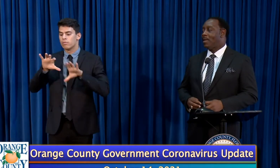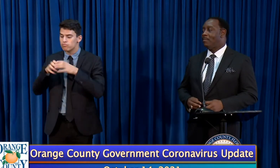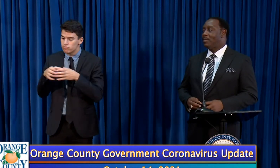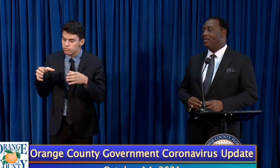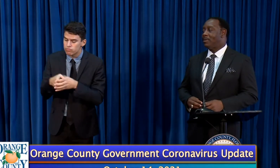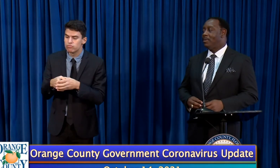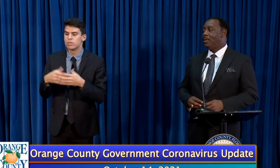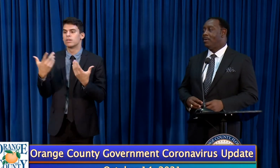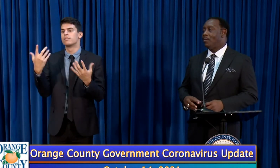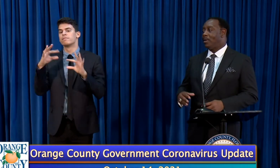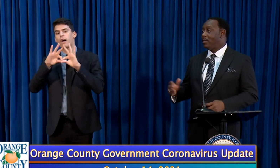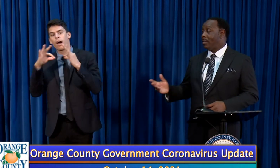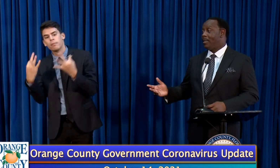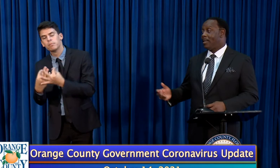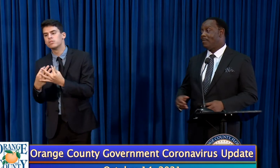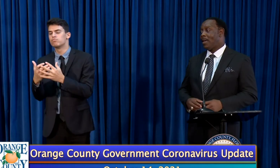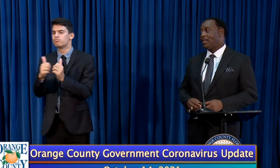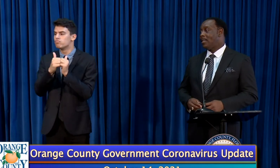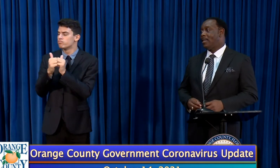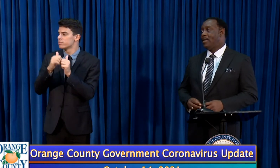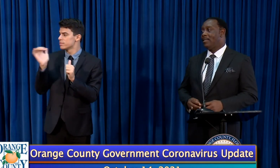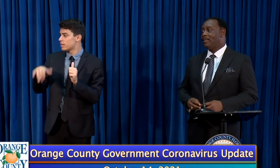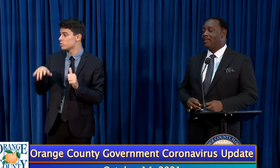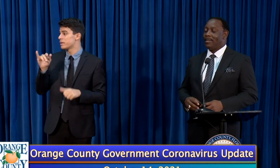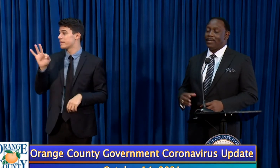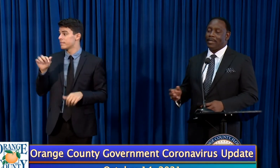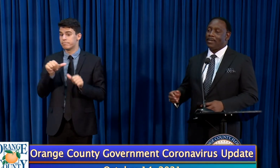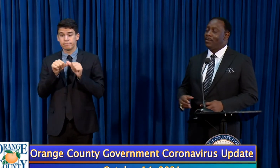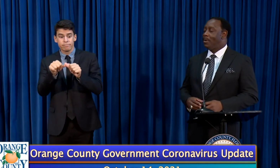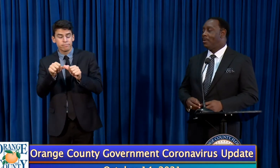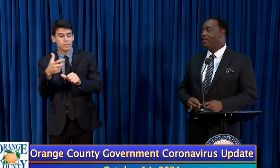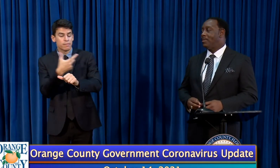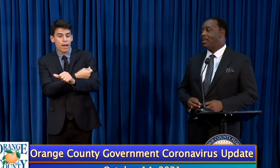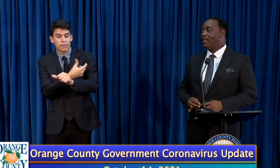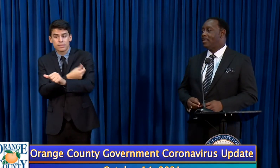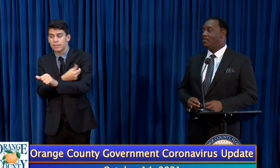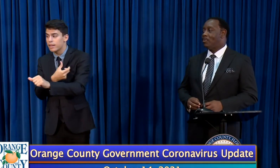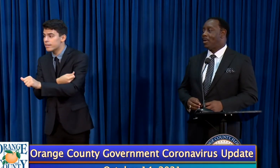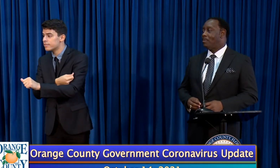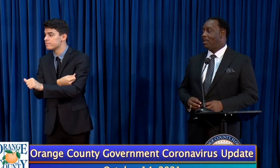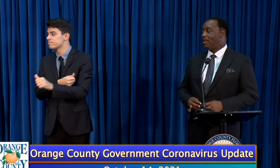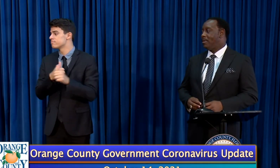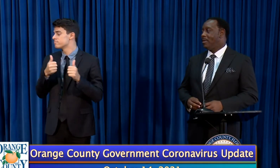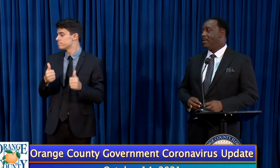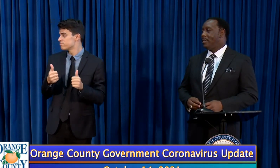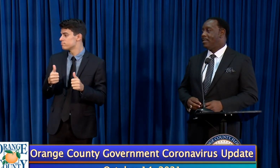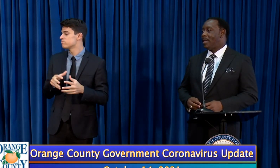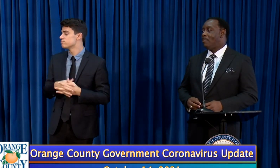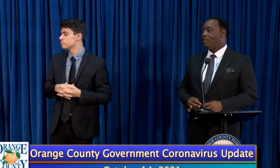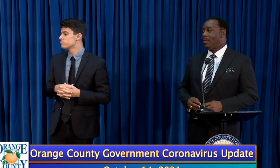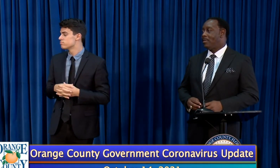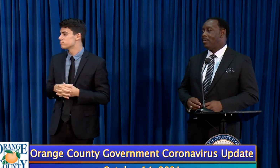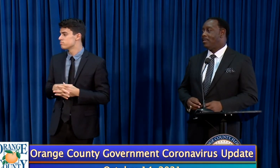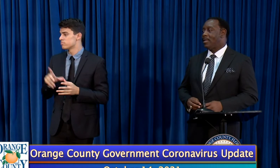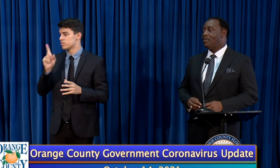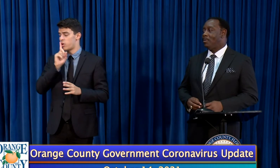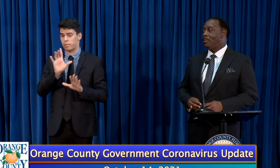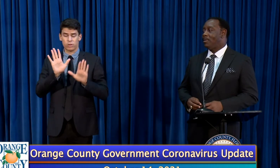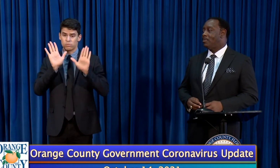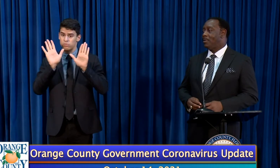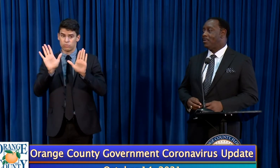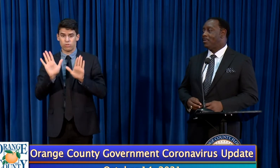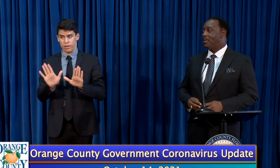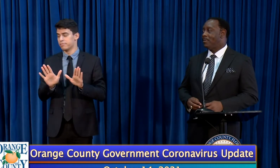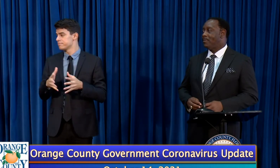our families. So if we continue to get vaccinated, continue to do all of those things that's been recommended, that will be the season that we